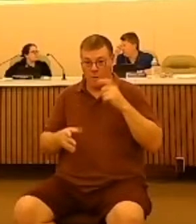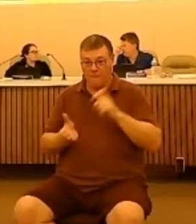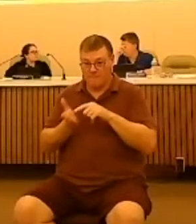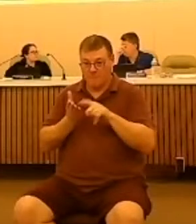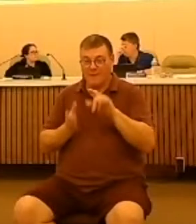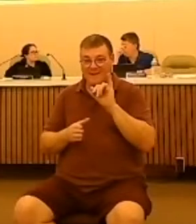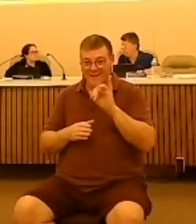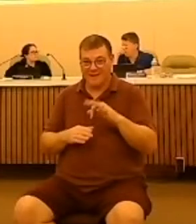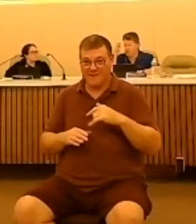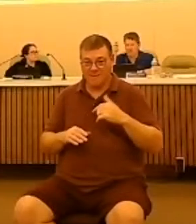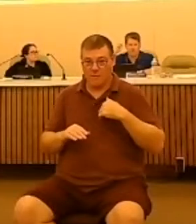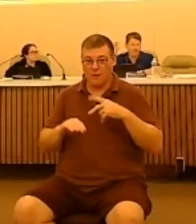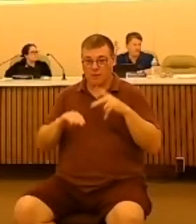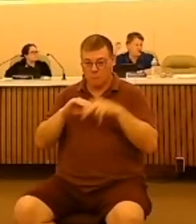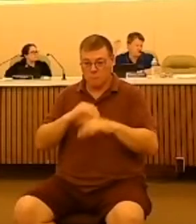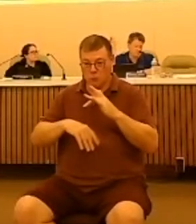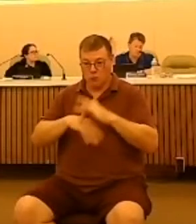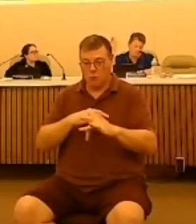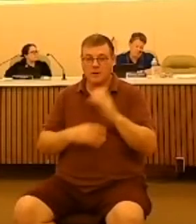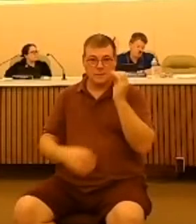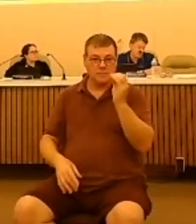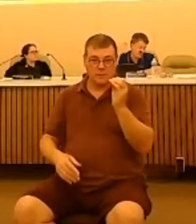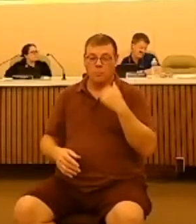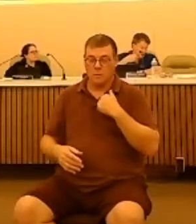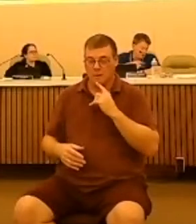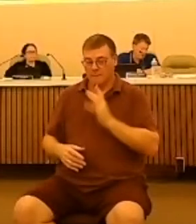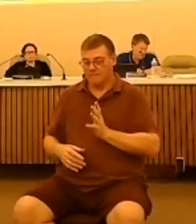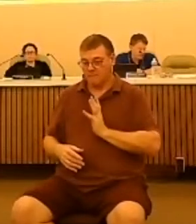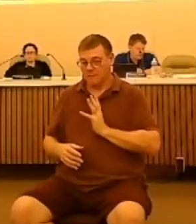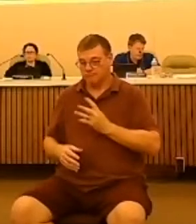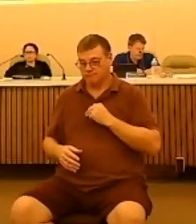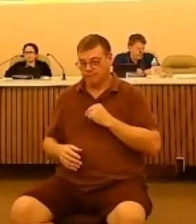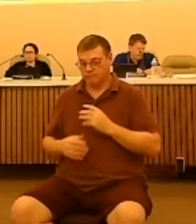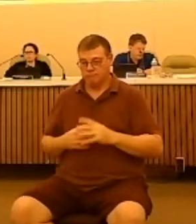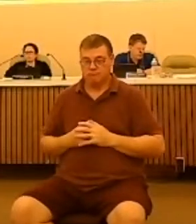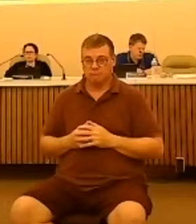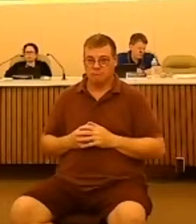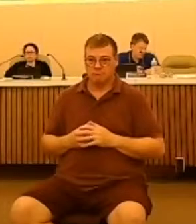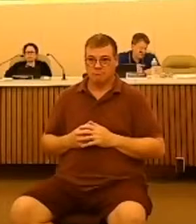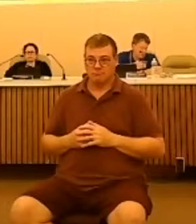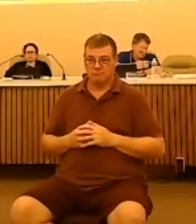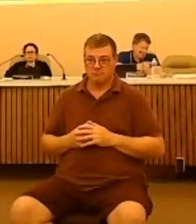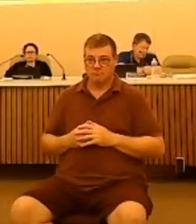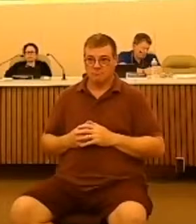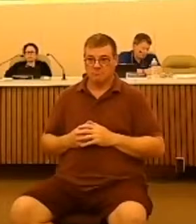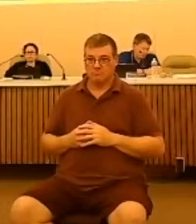if we terminate early is 0. So we said, okay, that's fine.